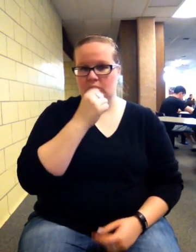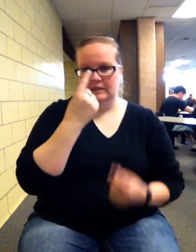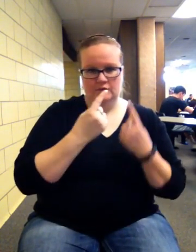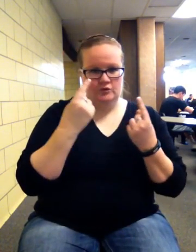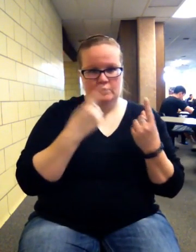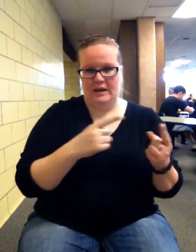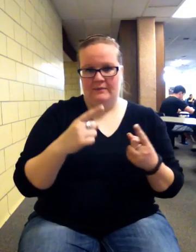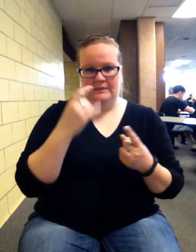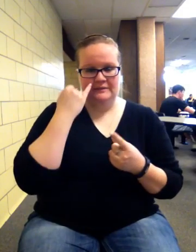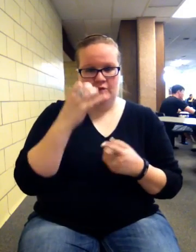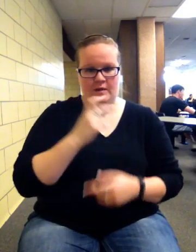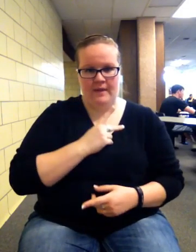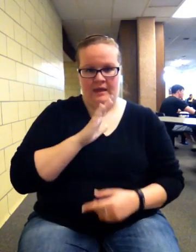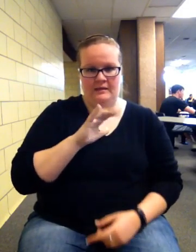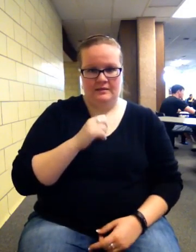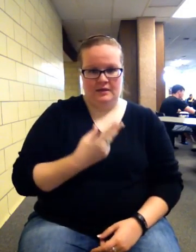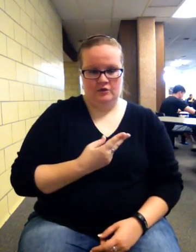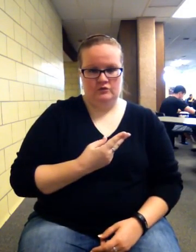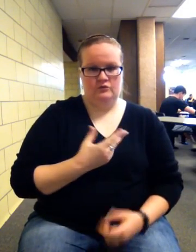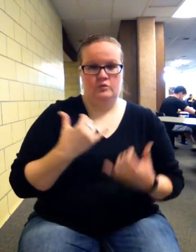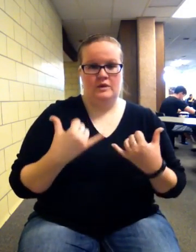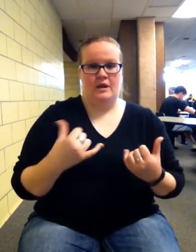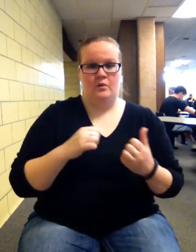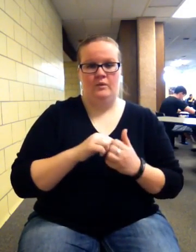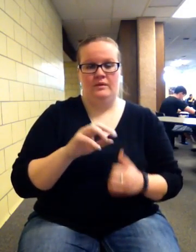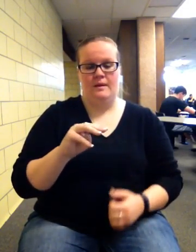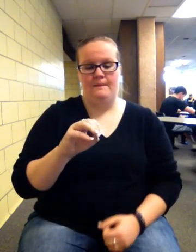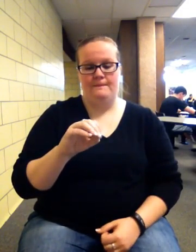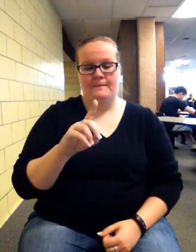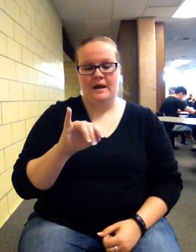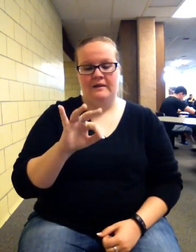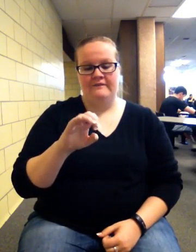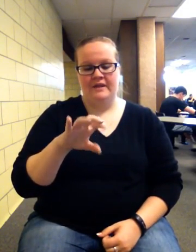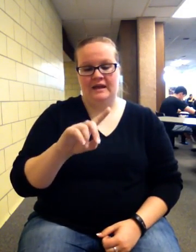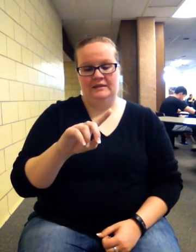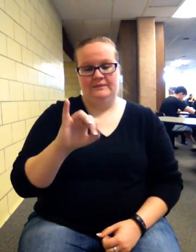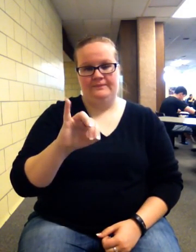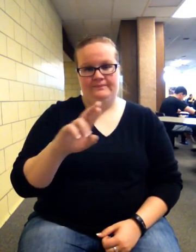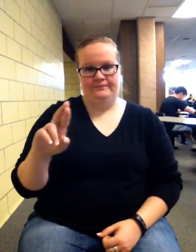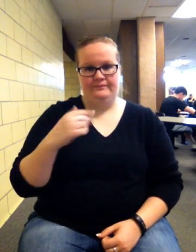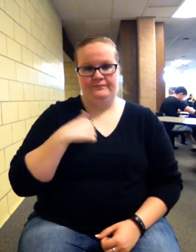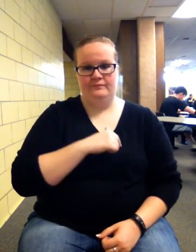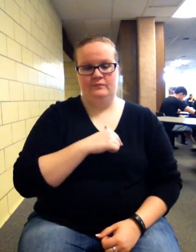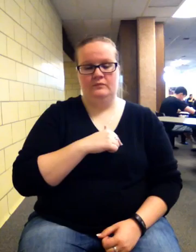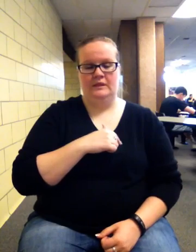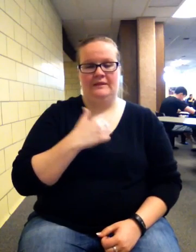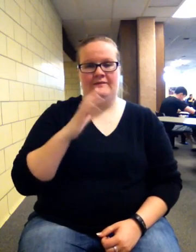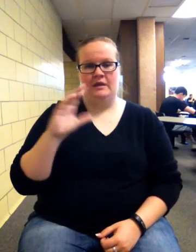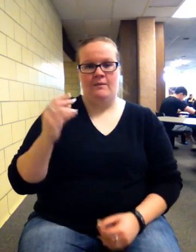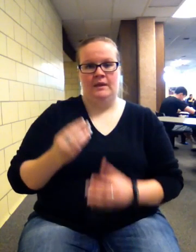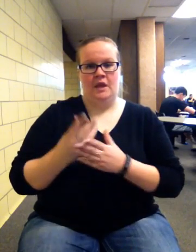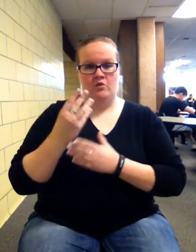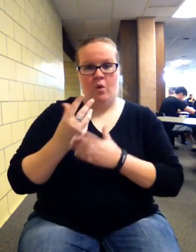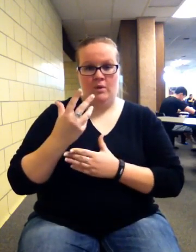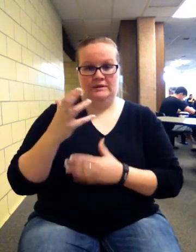got that cash back. So with modified internal rate of return, if I have a company that's growing, as I get cash back, I